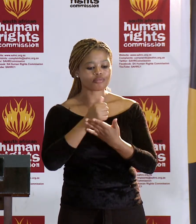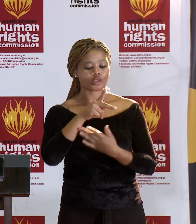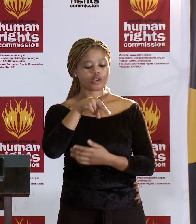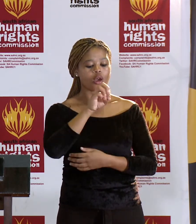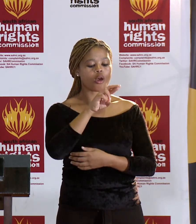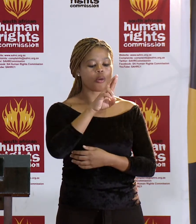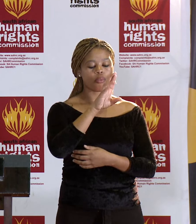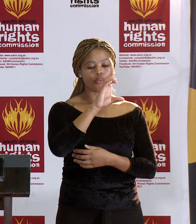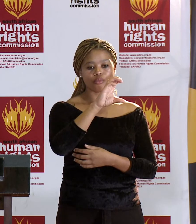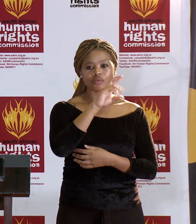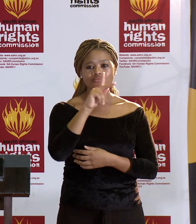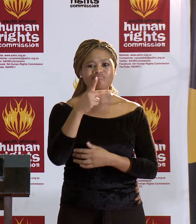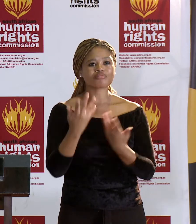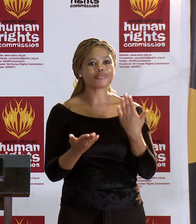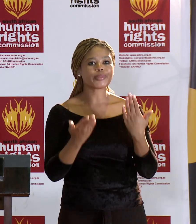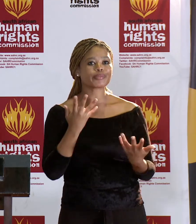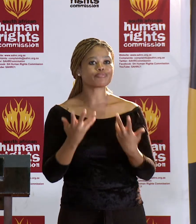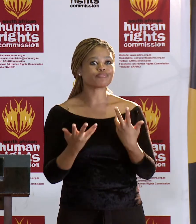Porsche maybe?